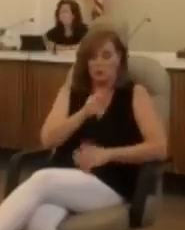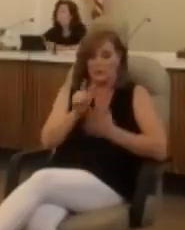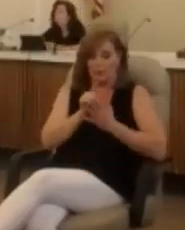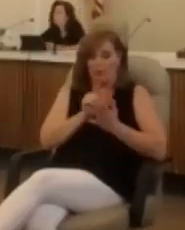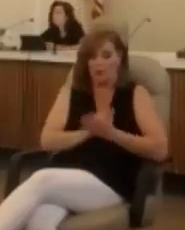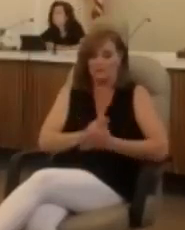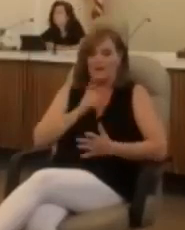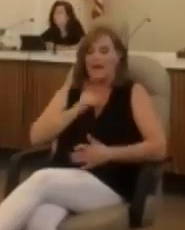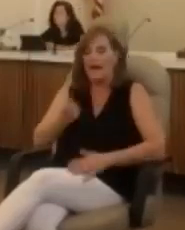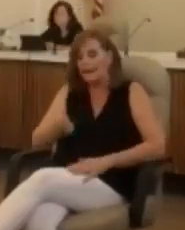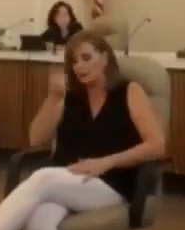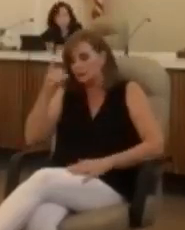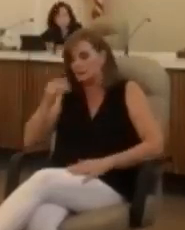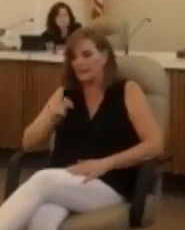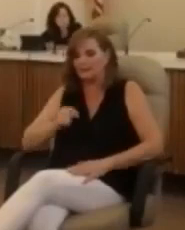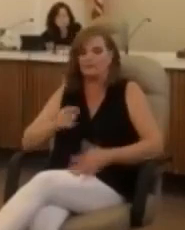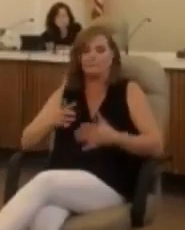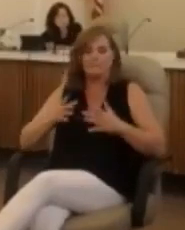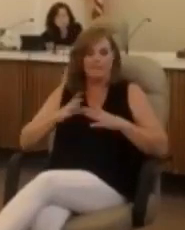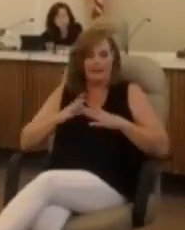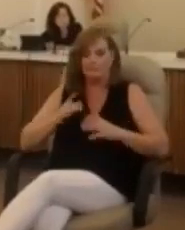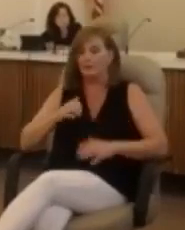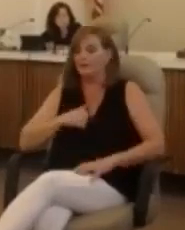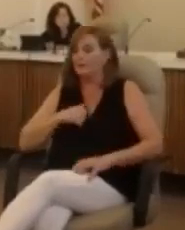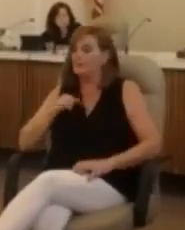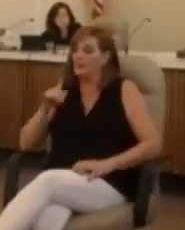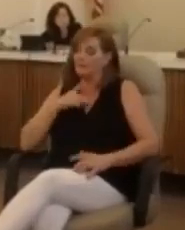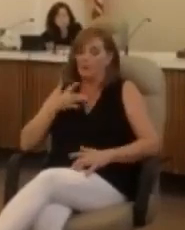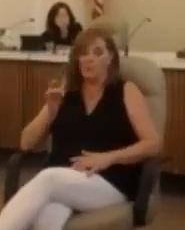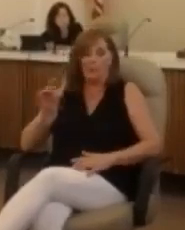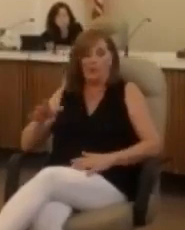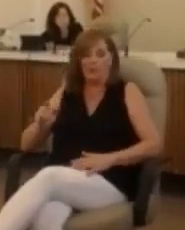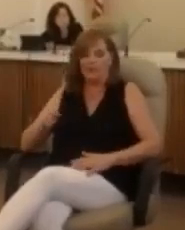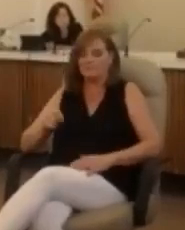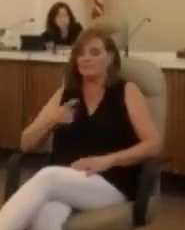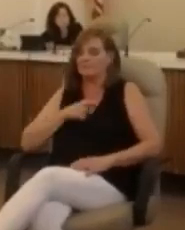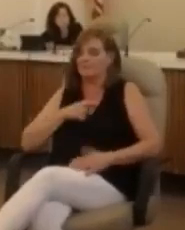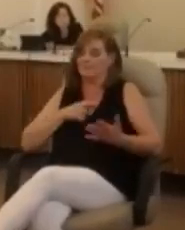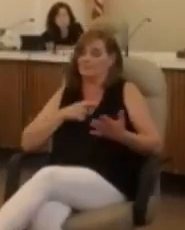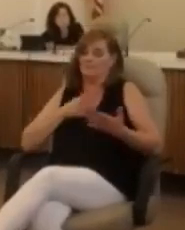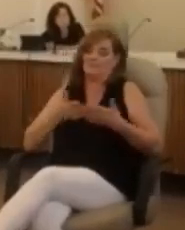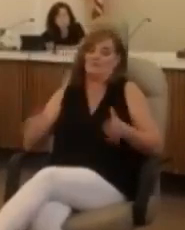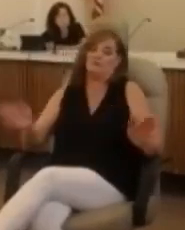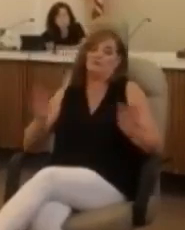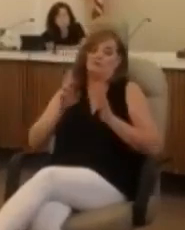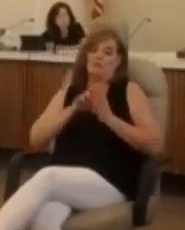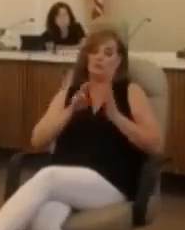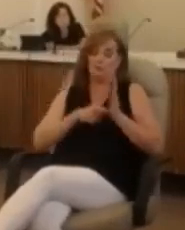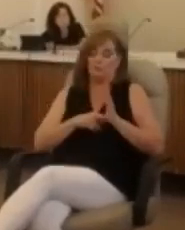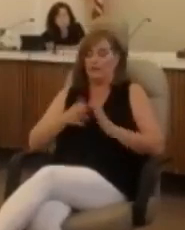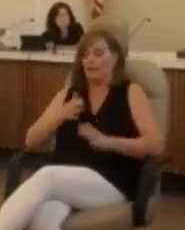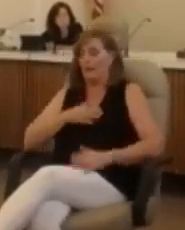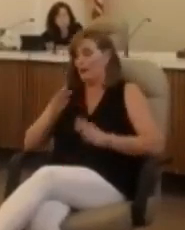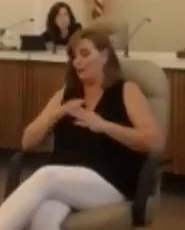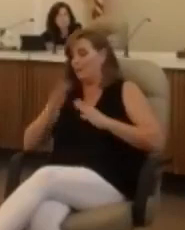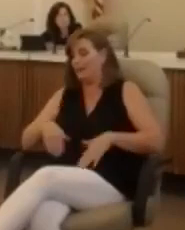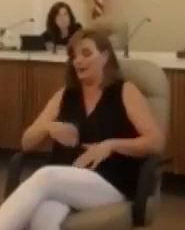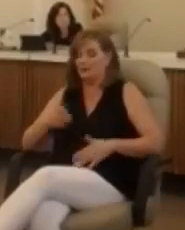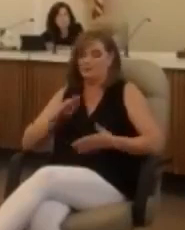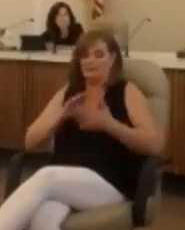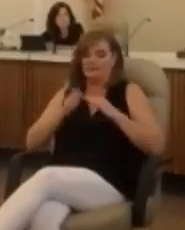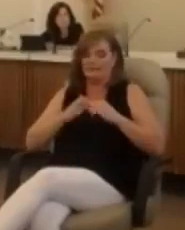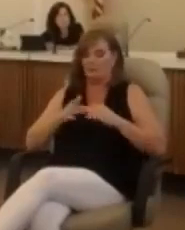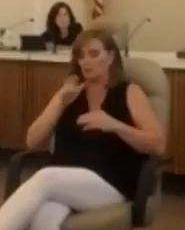that people don't want it. As a general rule, there's this mentality that my house is in town, so I don't want any more houses